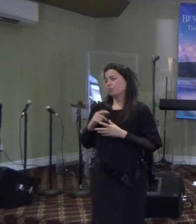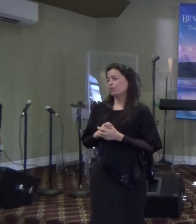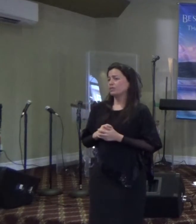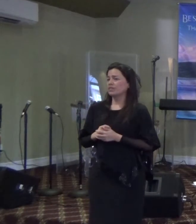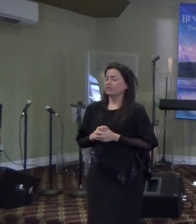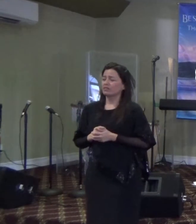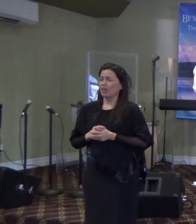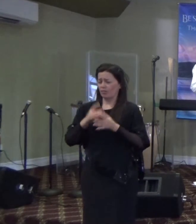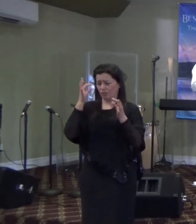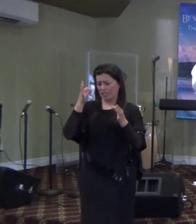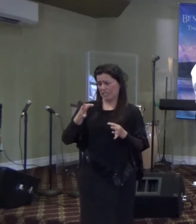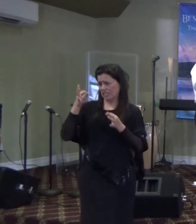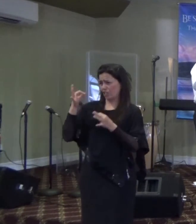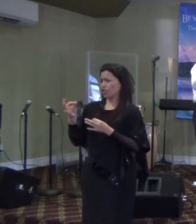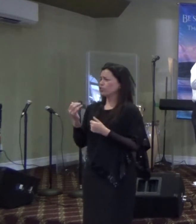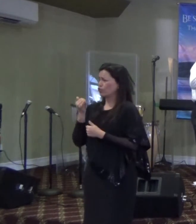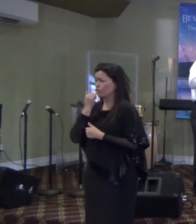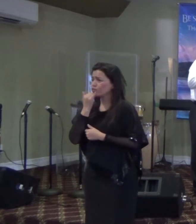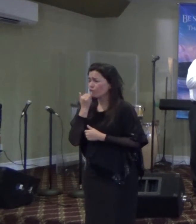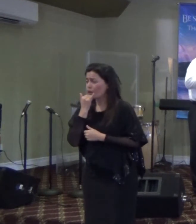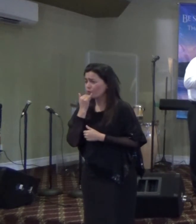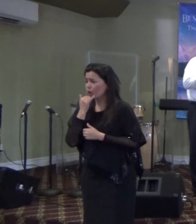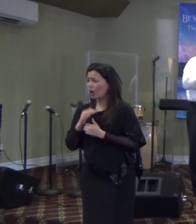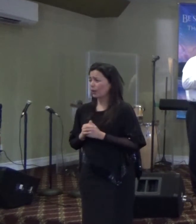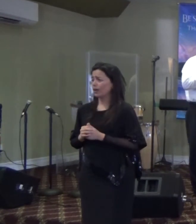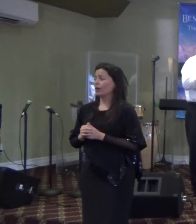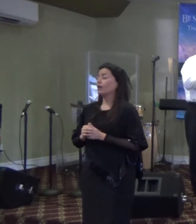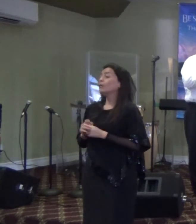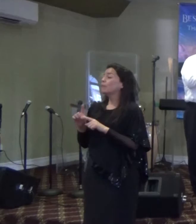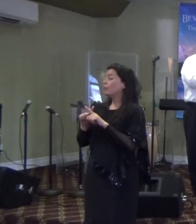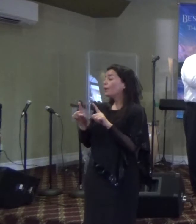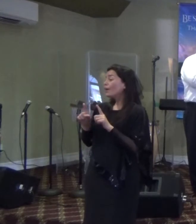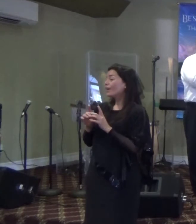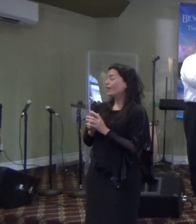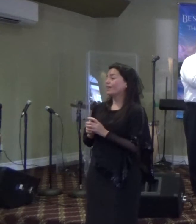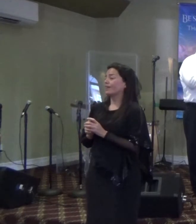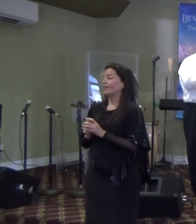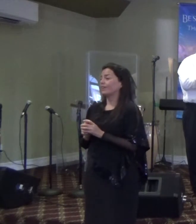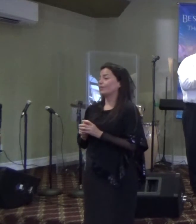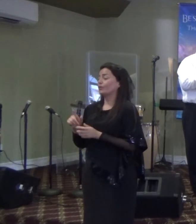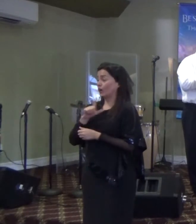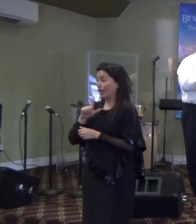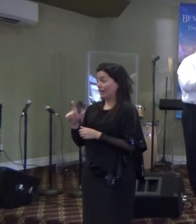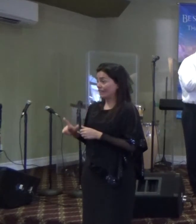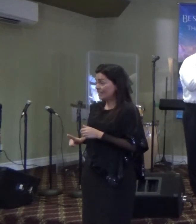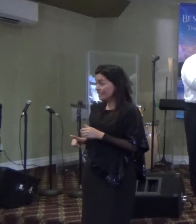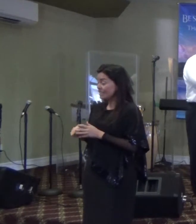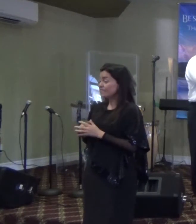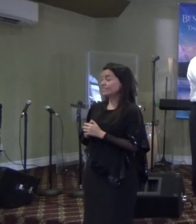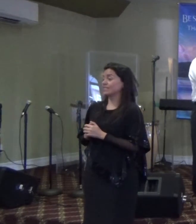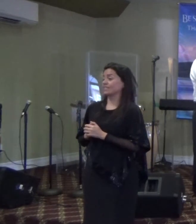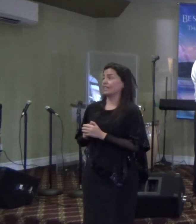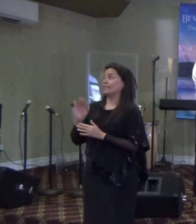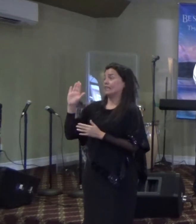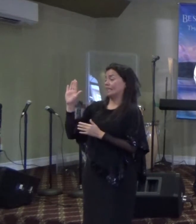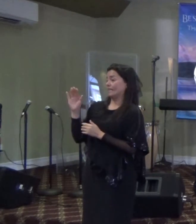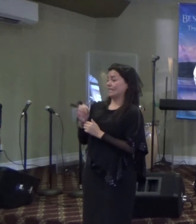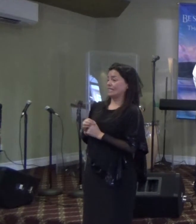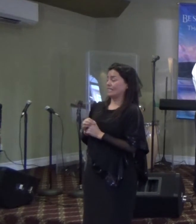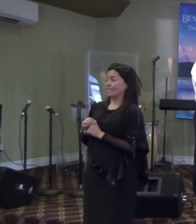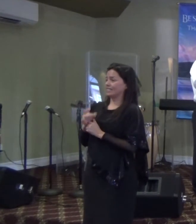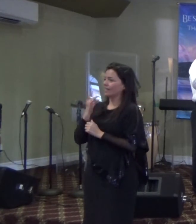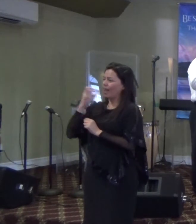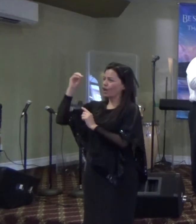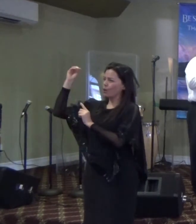wrong decisions. Pero cuando el Señor Jesús, But when the Lord la Jesus, luz del the Evangelio, light of the gospel, viene al